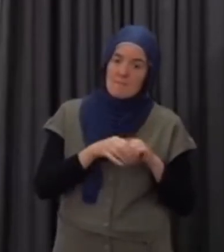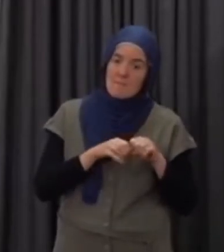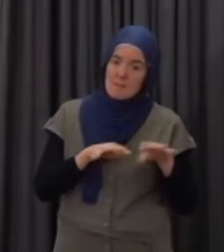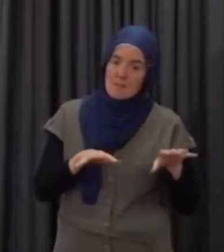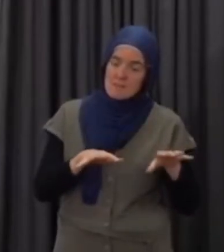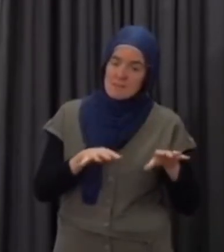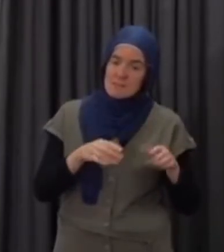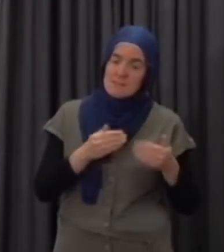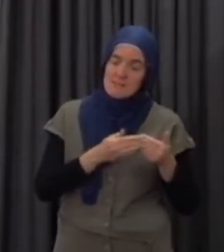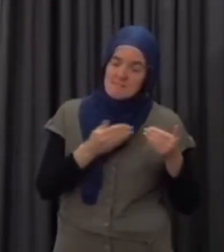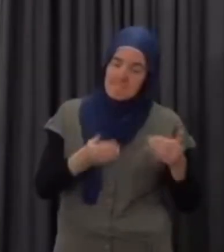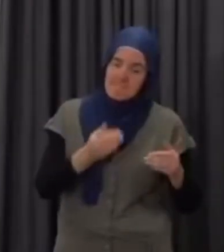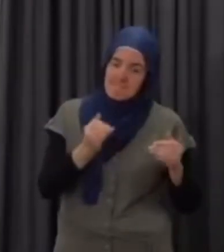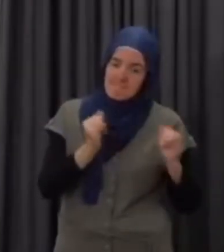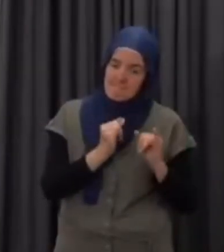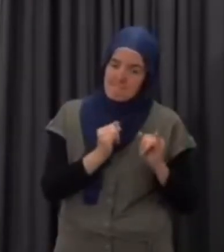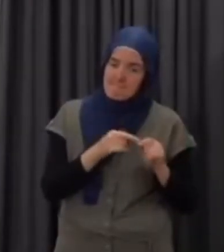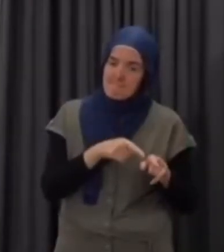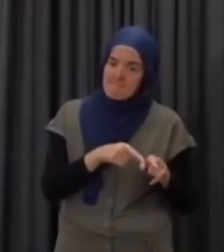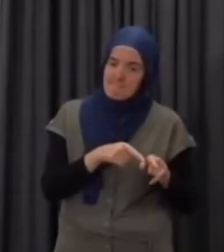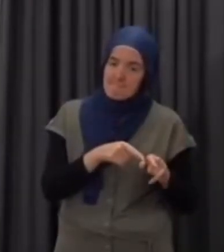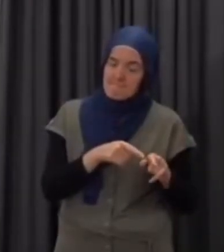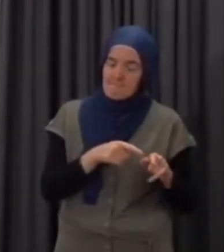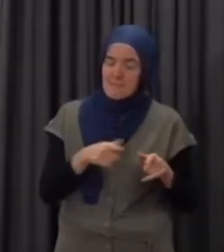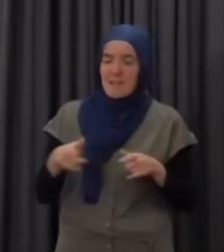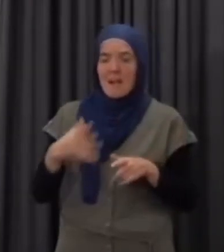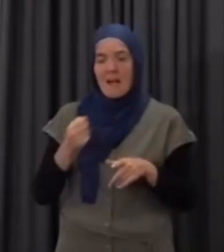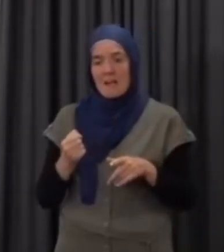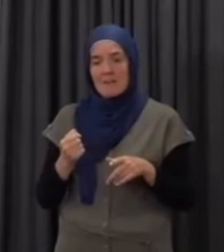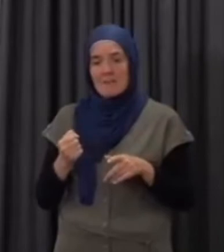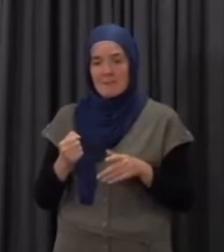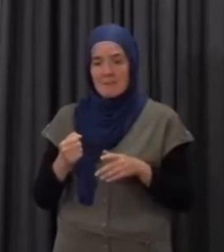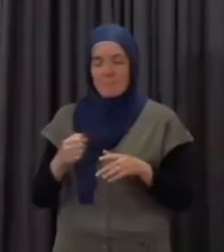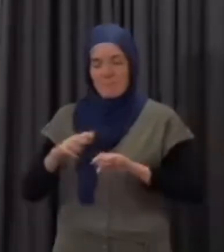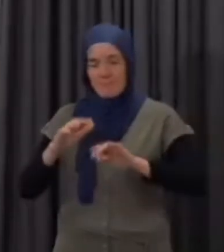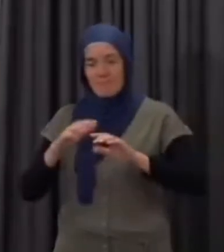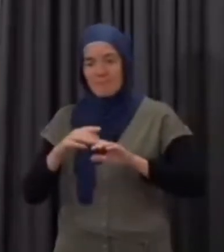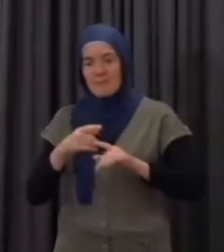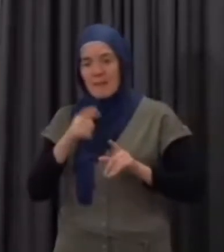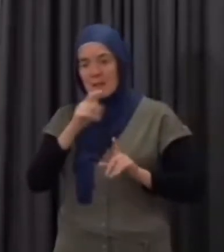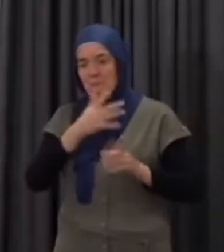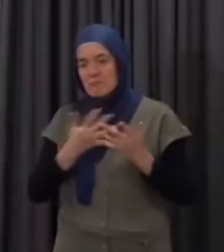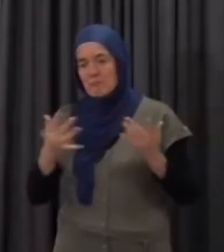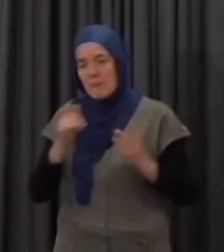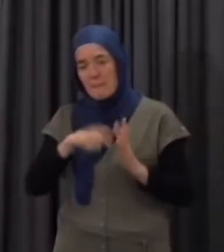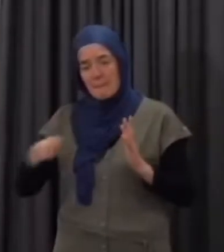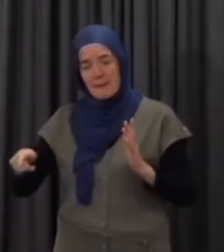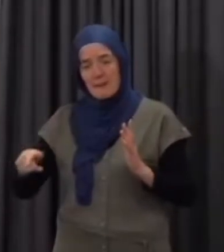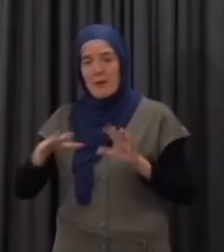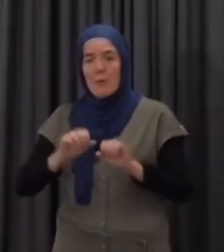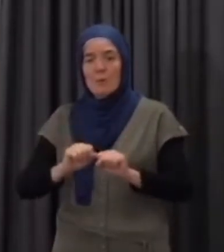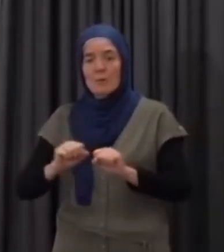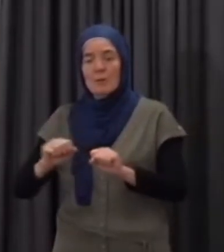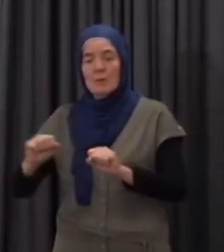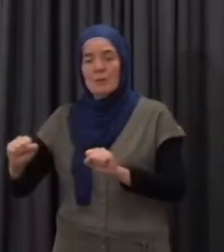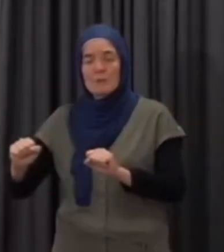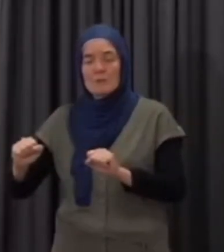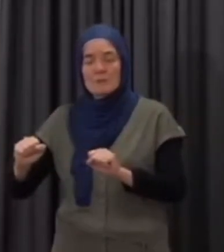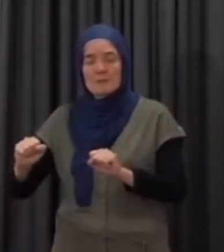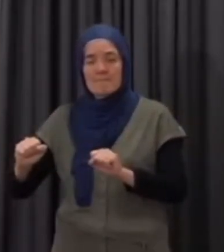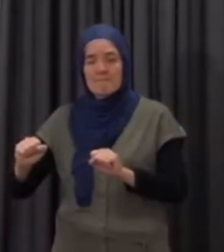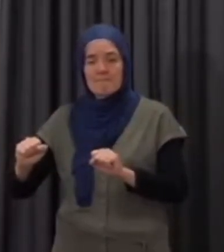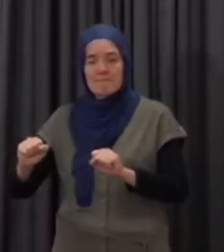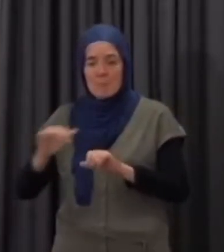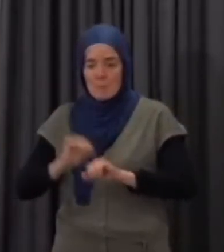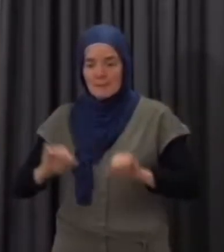catch up on a backlog of patients that will still need to be treated. Whilst we'll put a focus, I think, on urgent patients, for example, inevitably there will be a